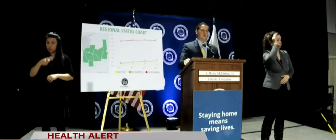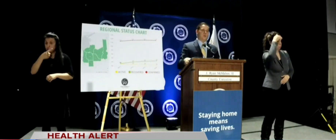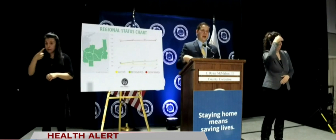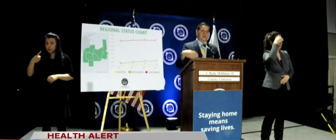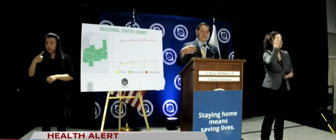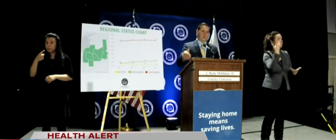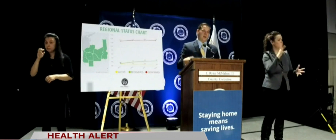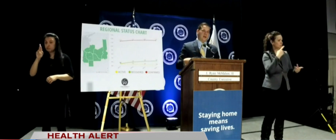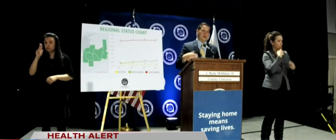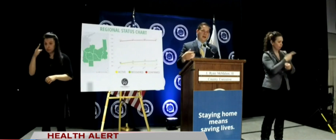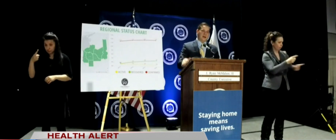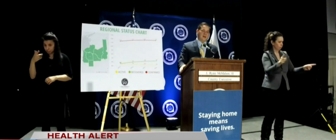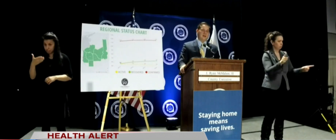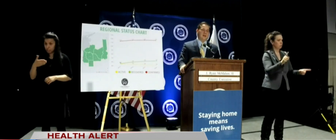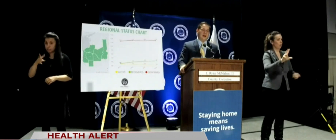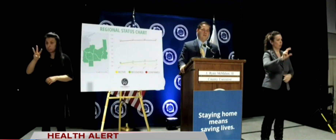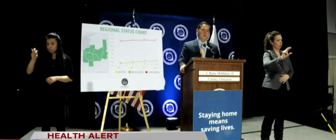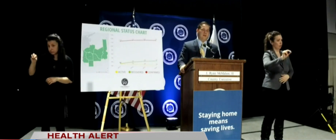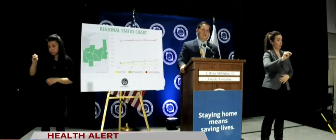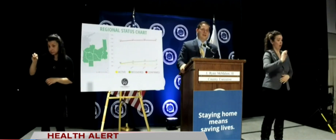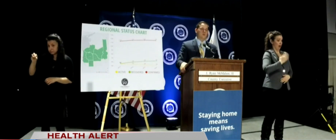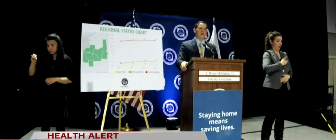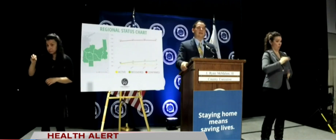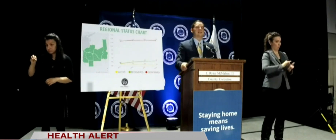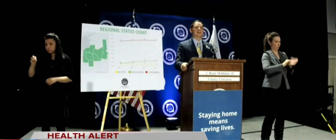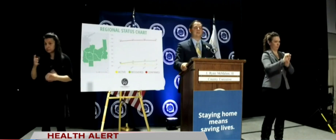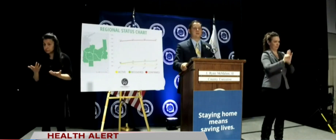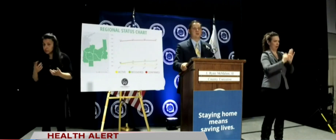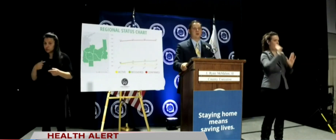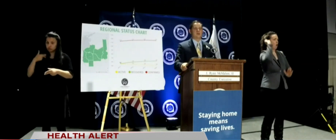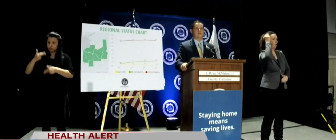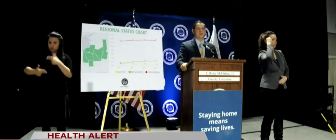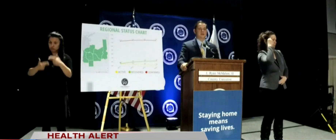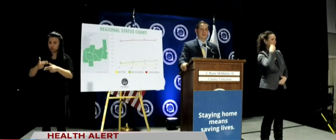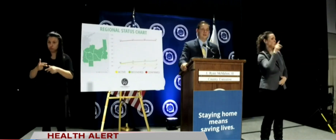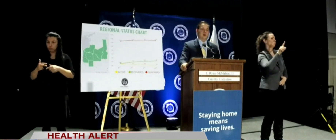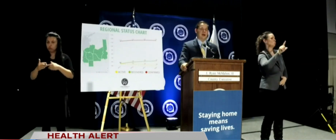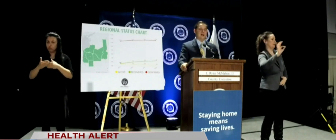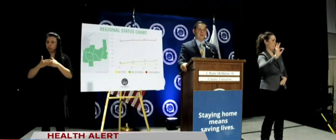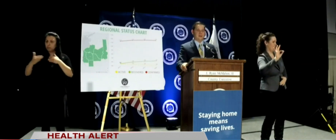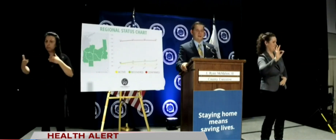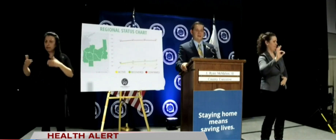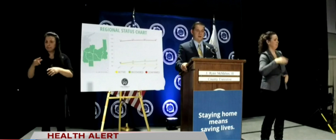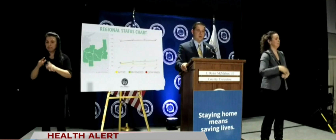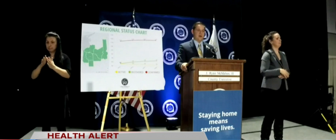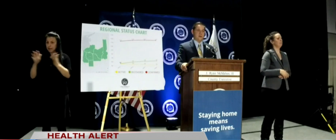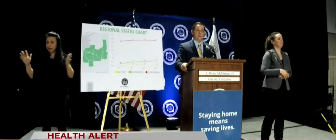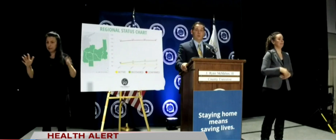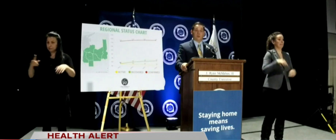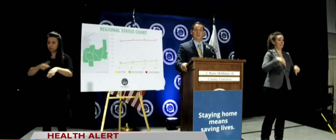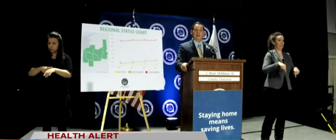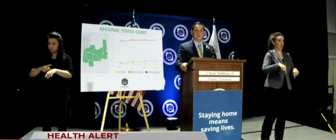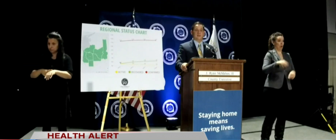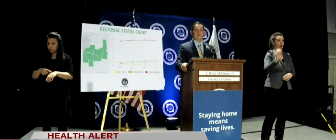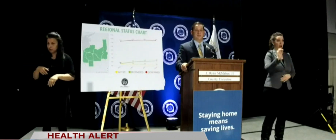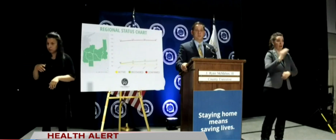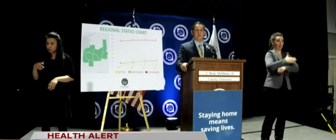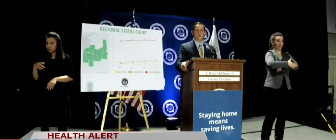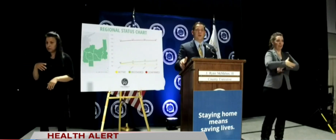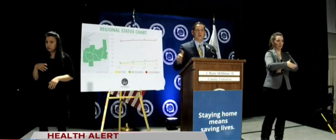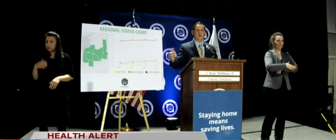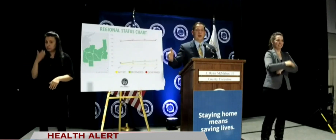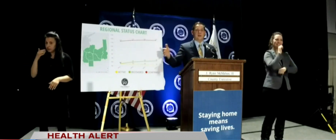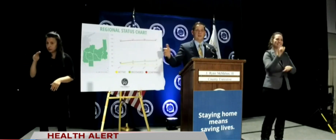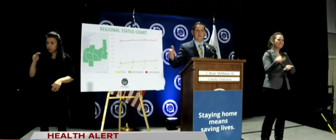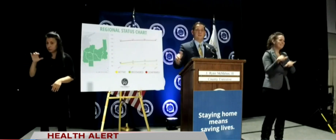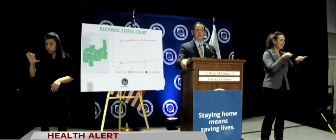ours to rally our data. Everybody says we're not the same as New York City and Long Island. Okay, let's prove it then. Let's prove it with